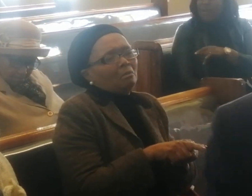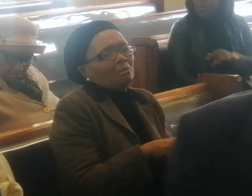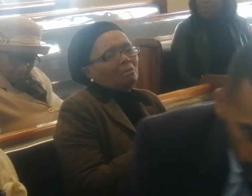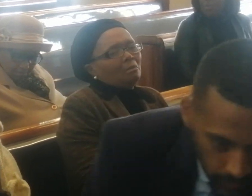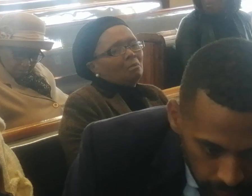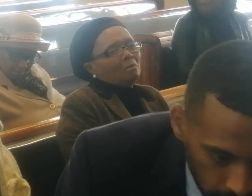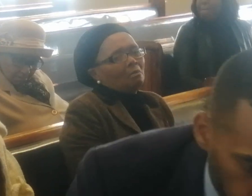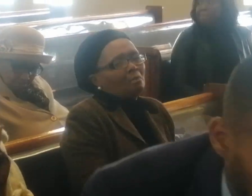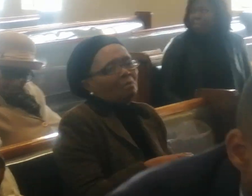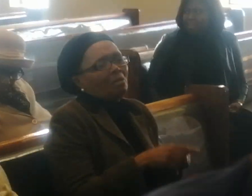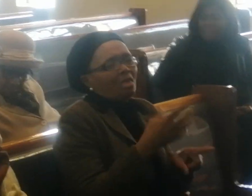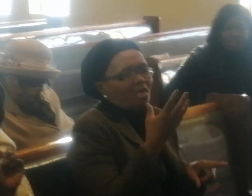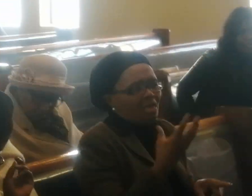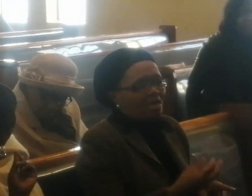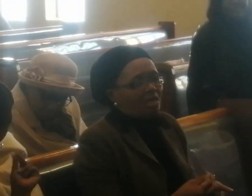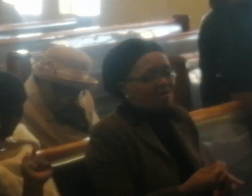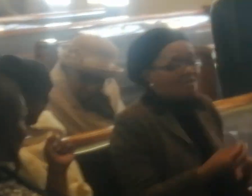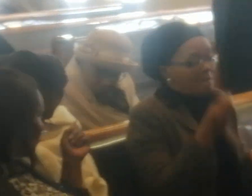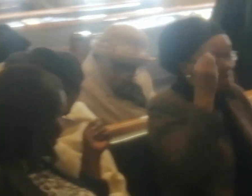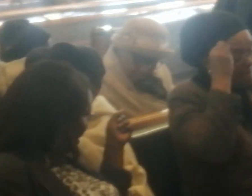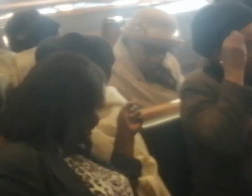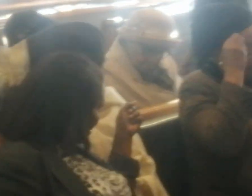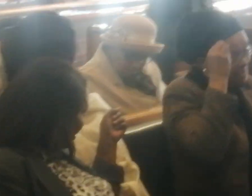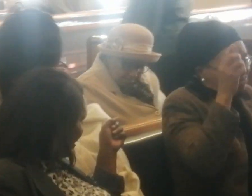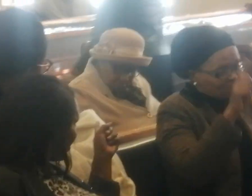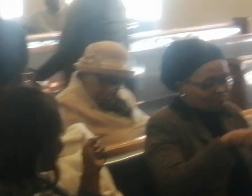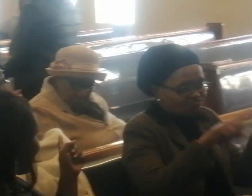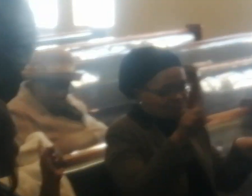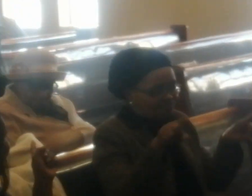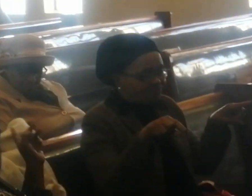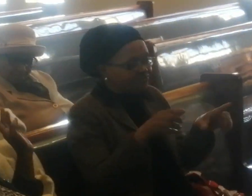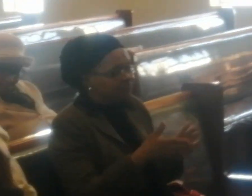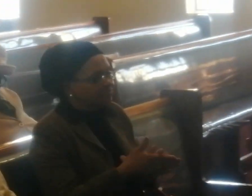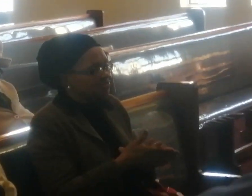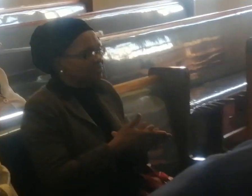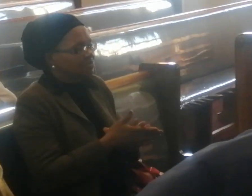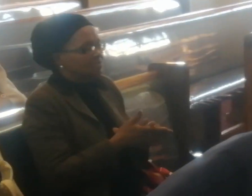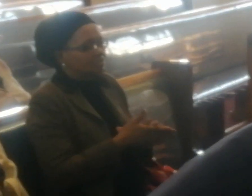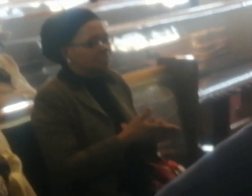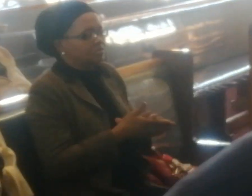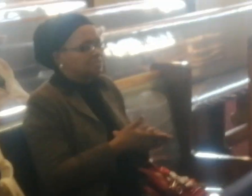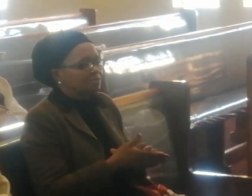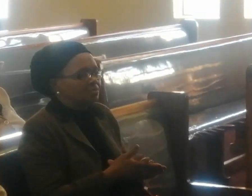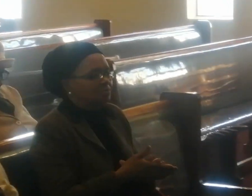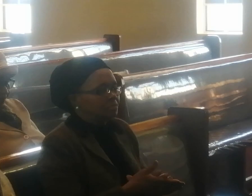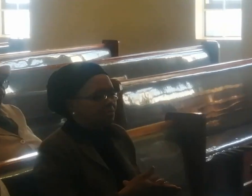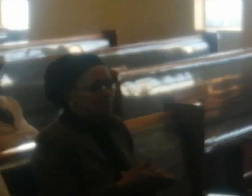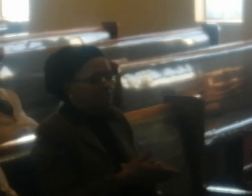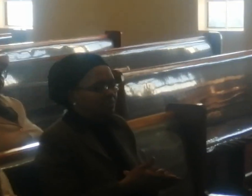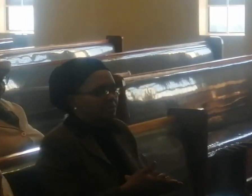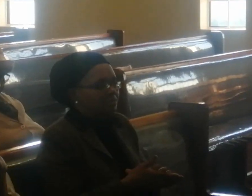my beloved panel members here, of which we are going to get their